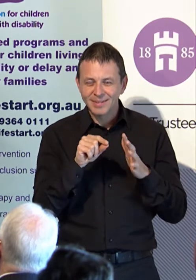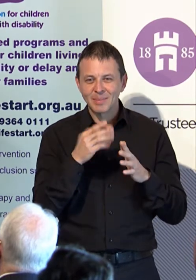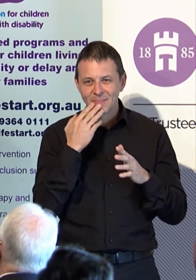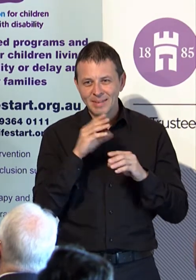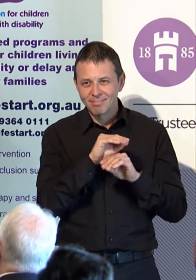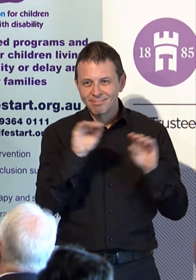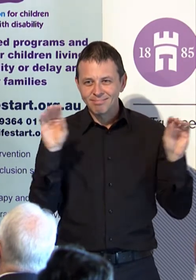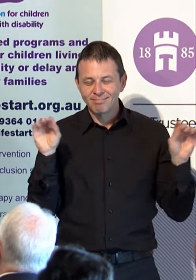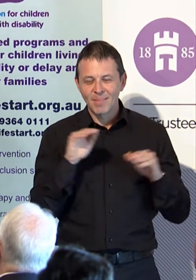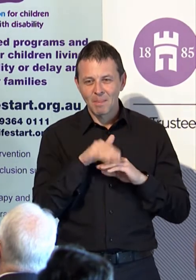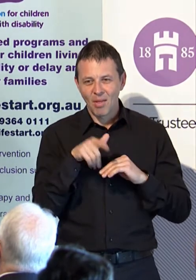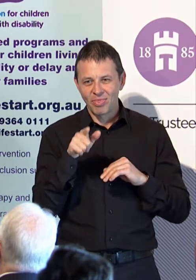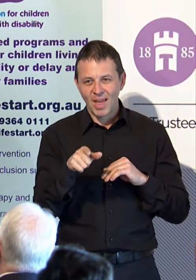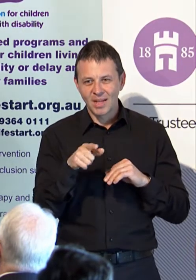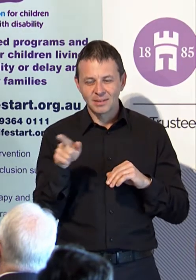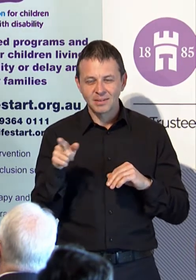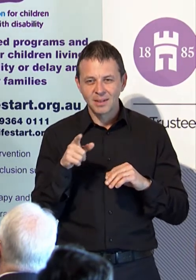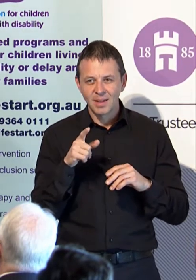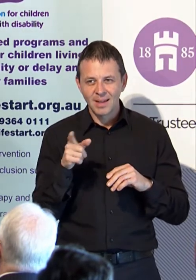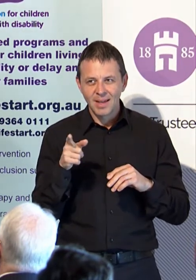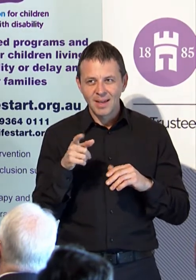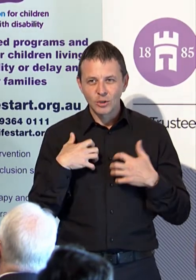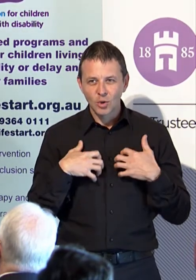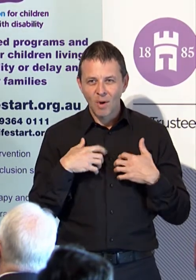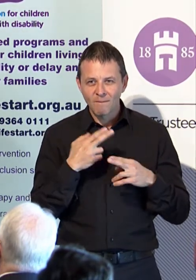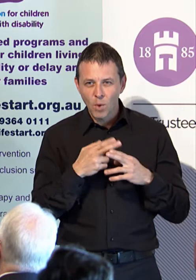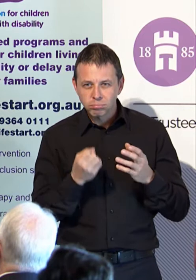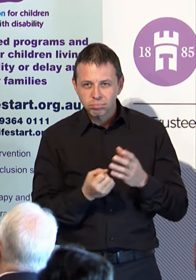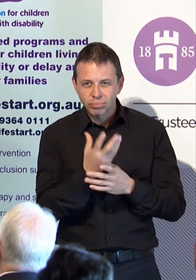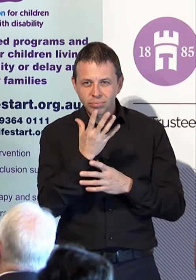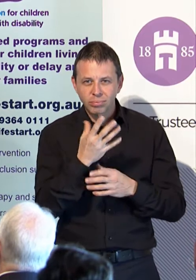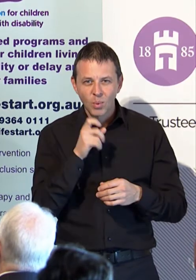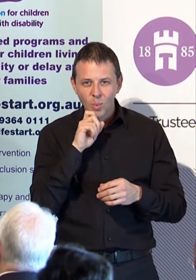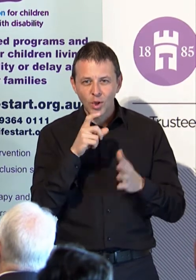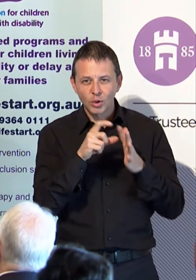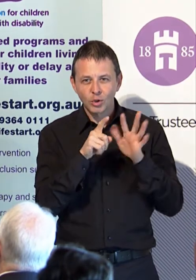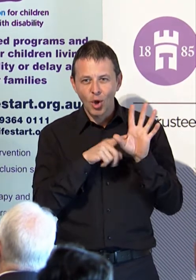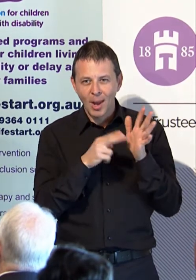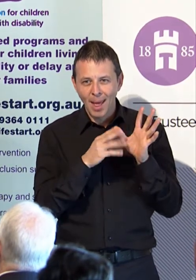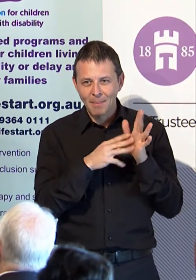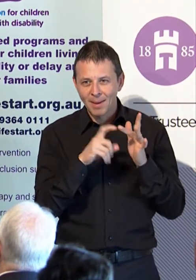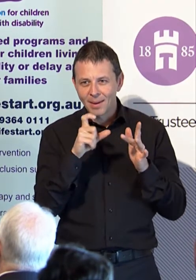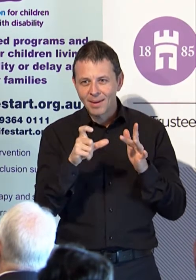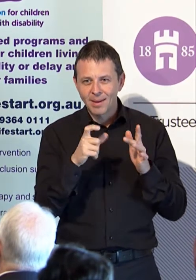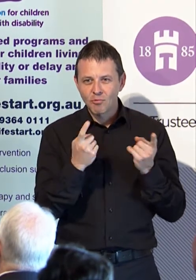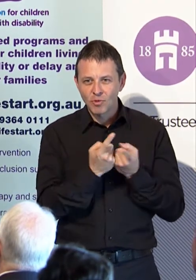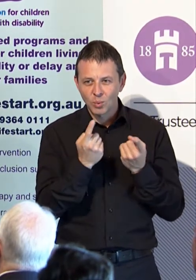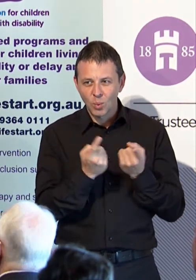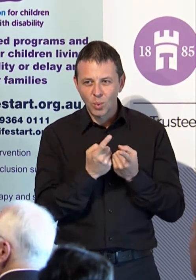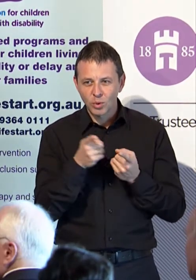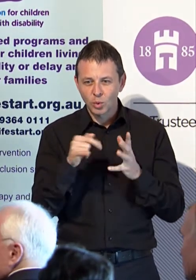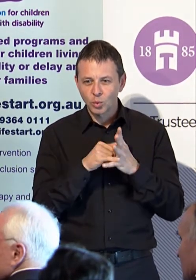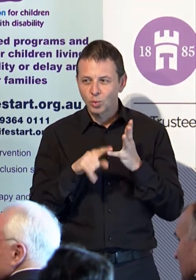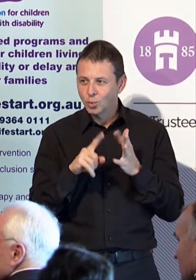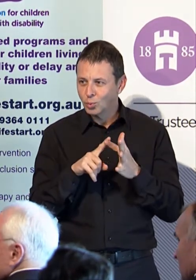the evolution of the site. I know it's going to be a wonderfully dynamic resource. And I think now Sue is going to tell us some